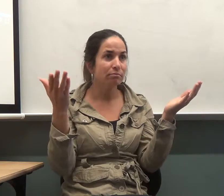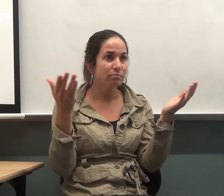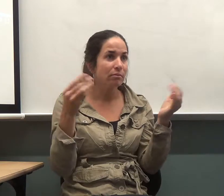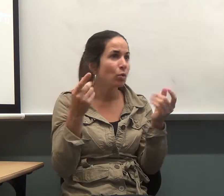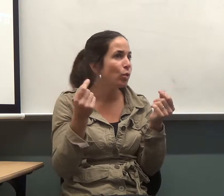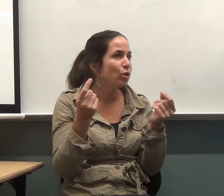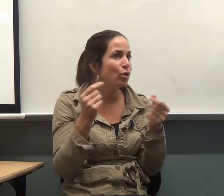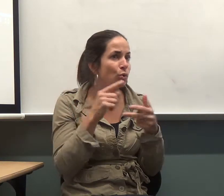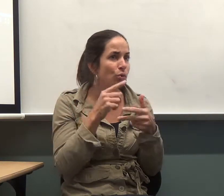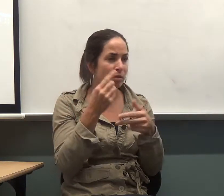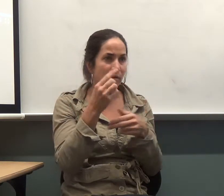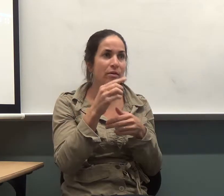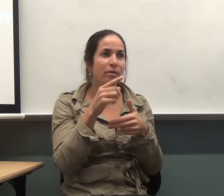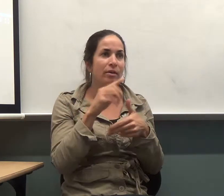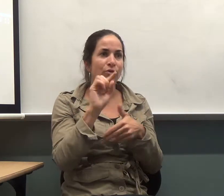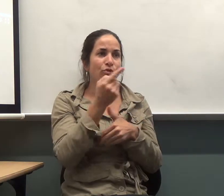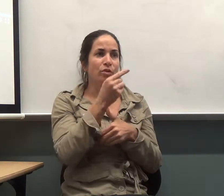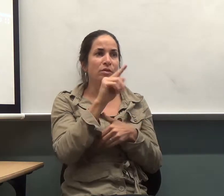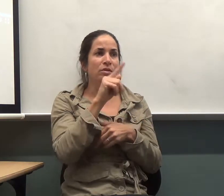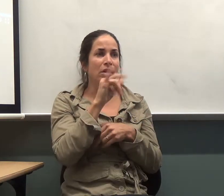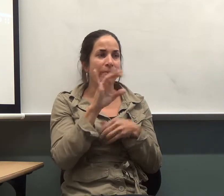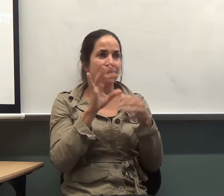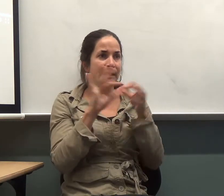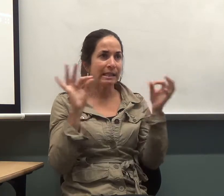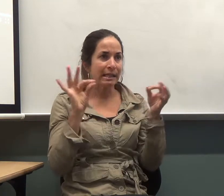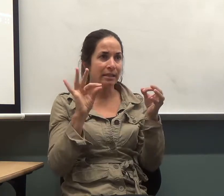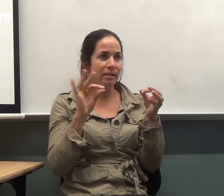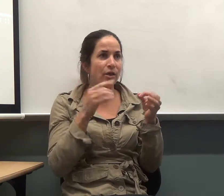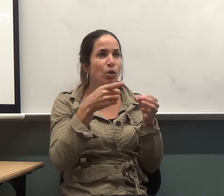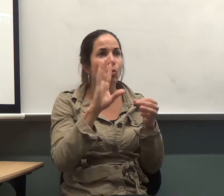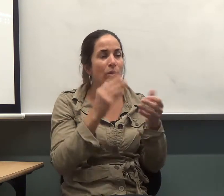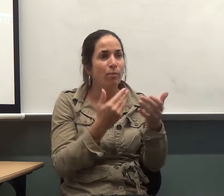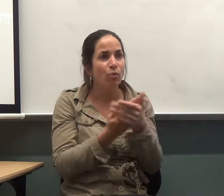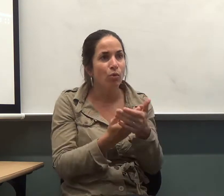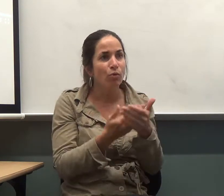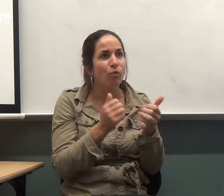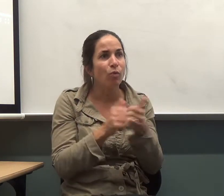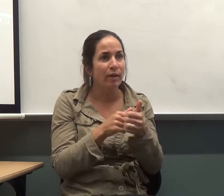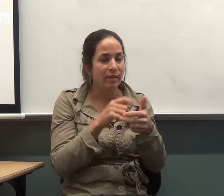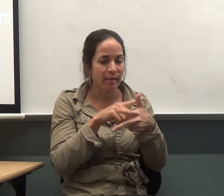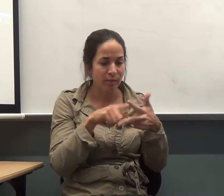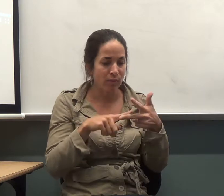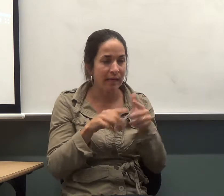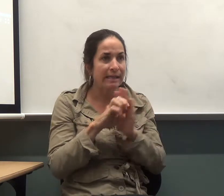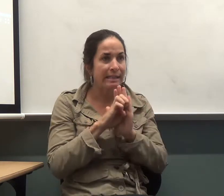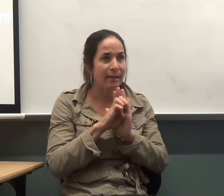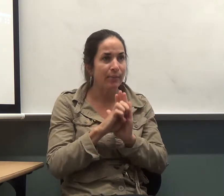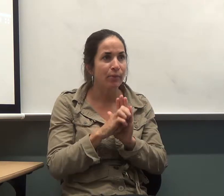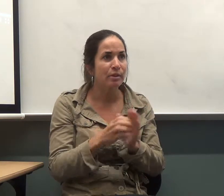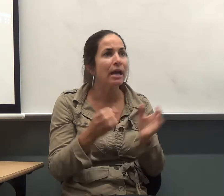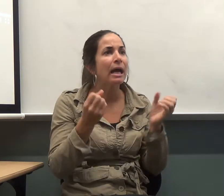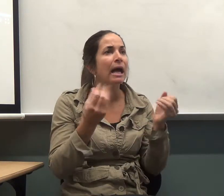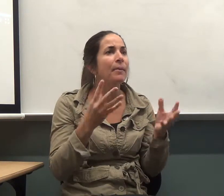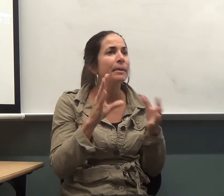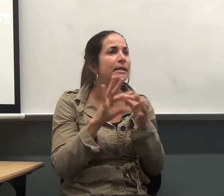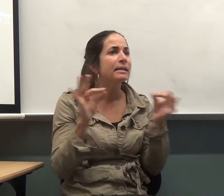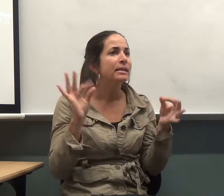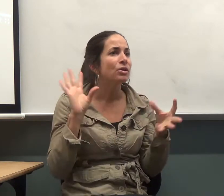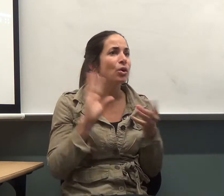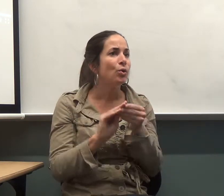to create a topic sentence of argument that's going to be proved by each of these. So how many sentences are you going to write total? 3, Nope. 9. 6. Good. There you go. 6. You